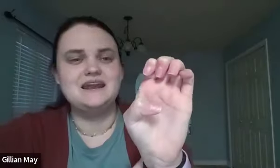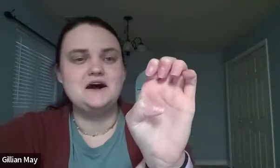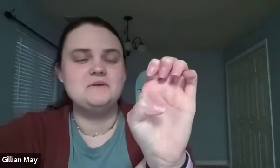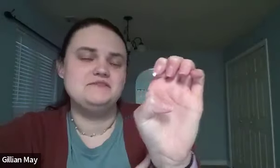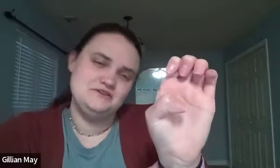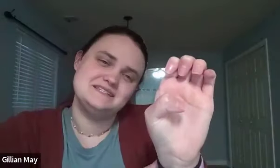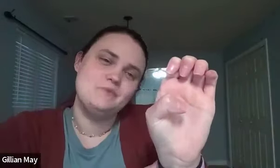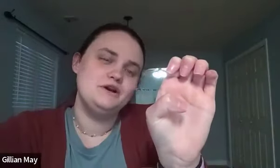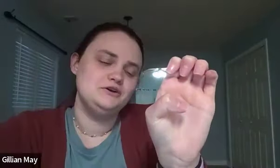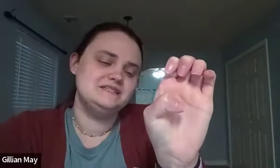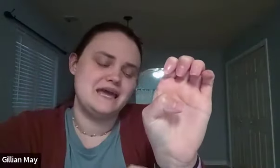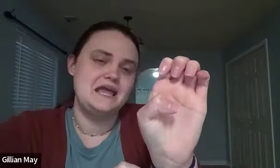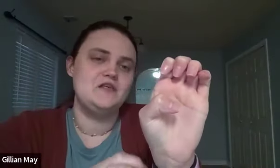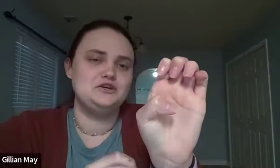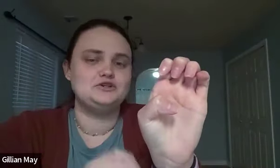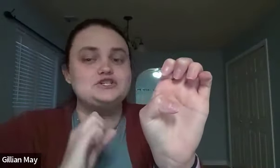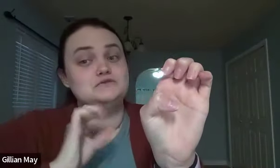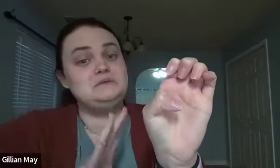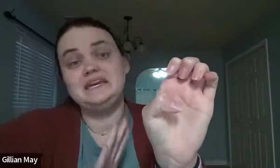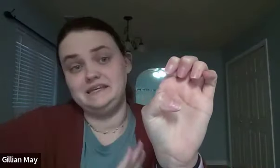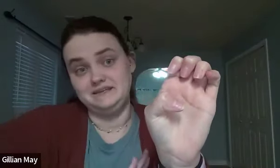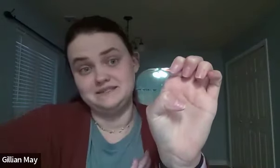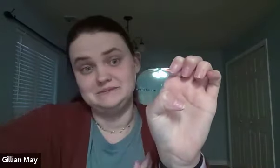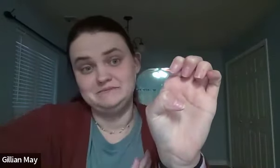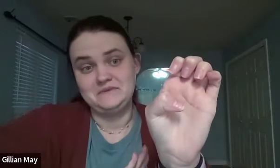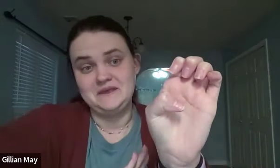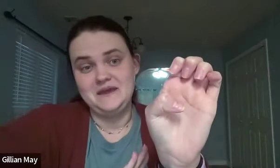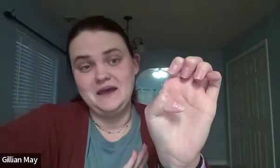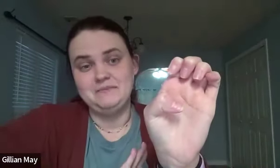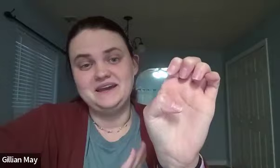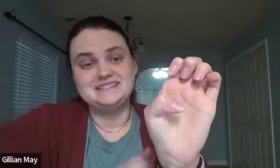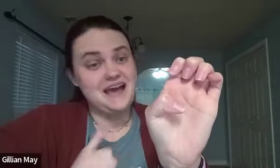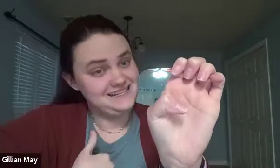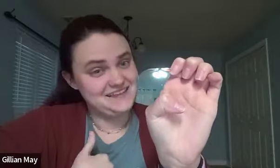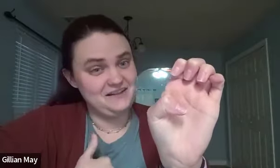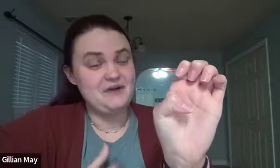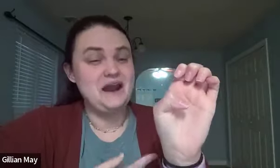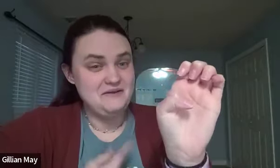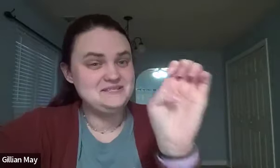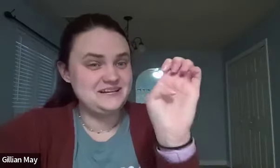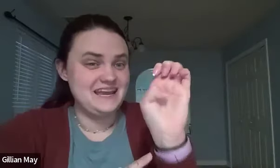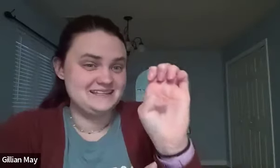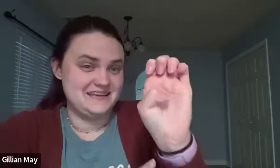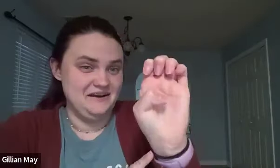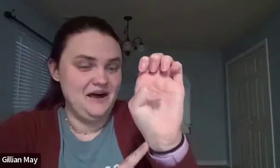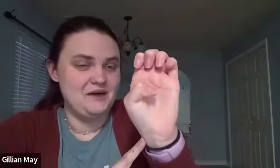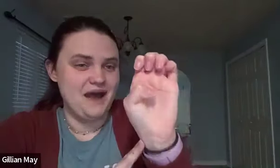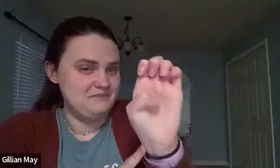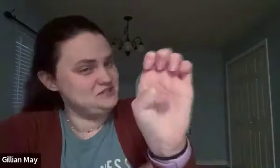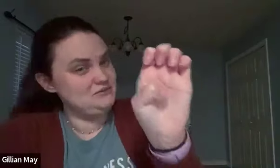And if you do that, someone could say that you're screaming E's. Because I did that a lot. When I was learning ASL, I would do a lot